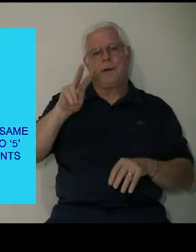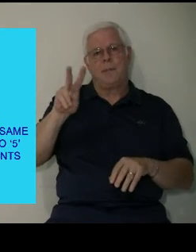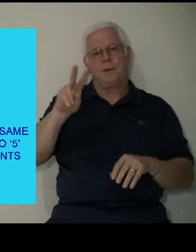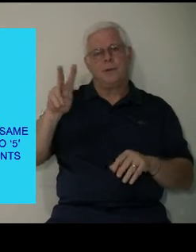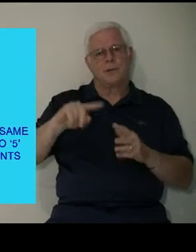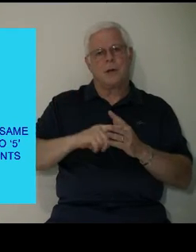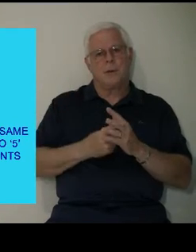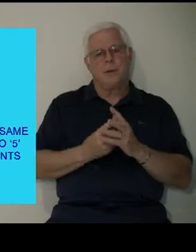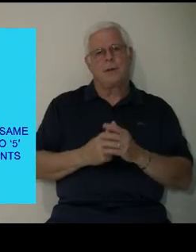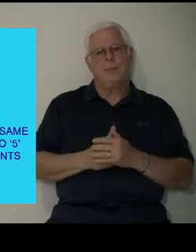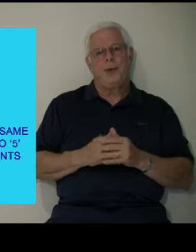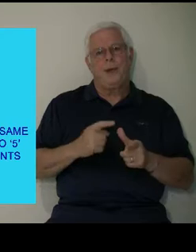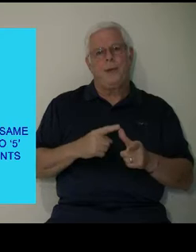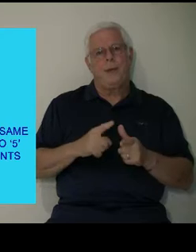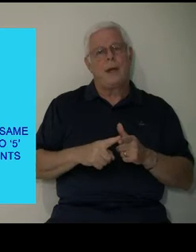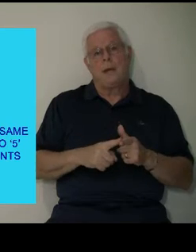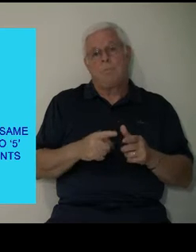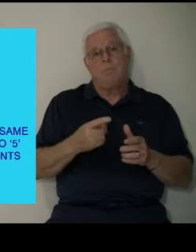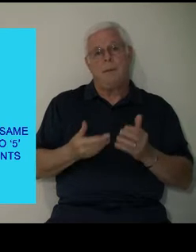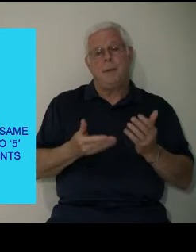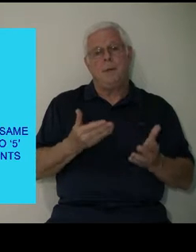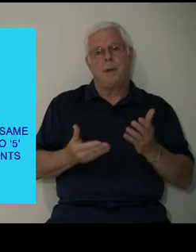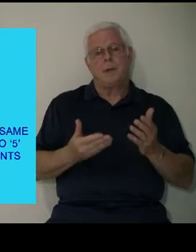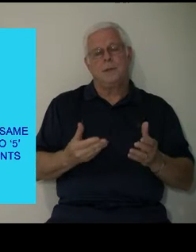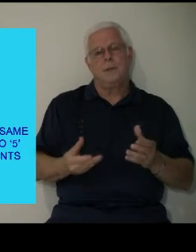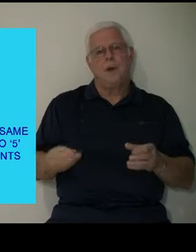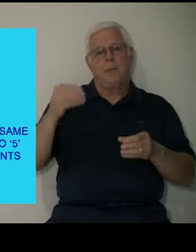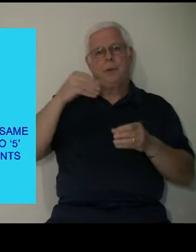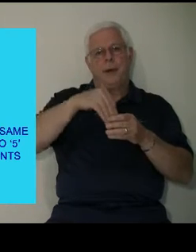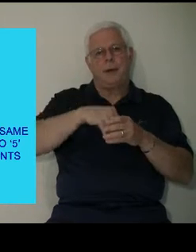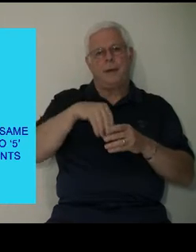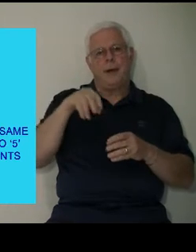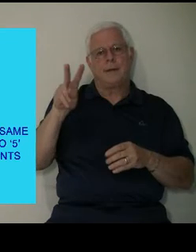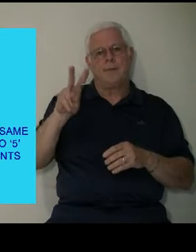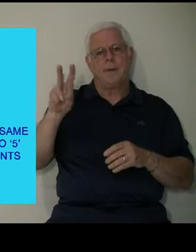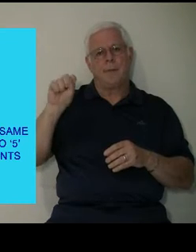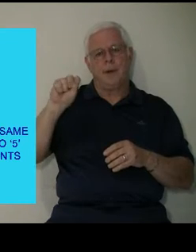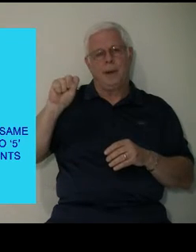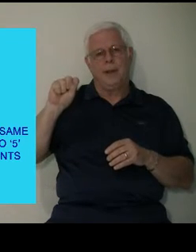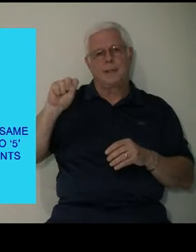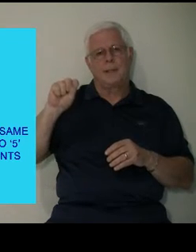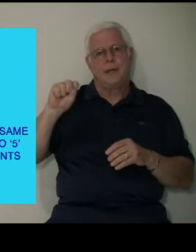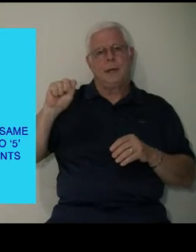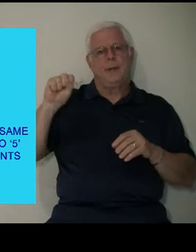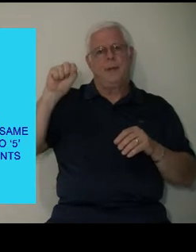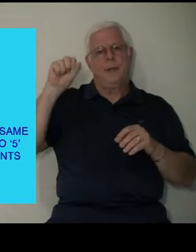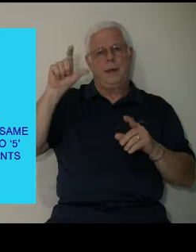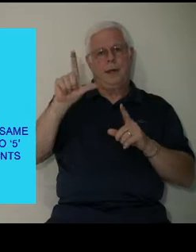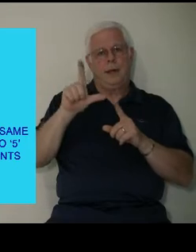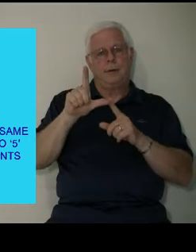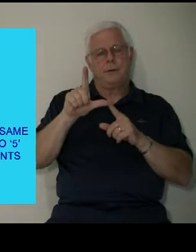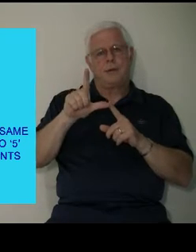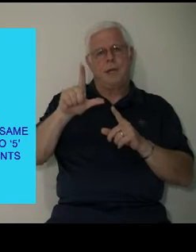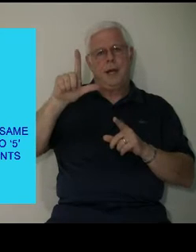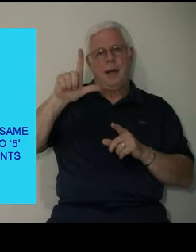variable to start with. And then maybe you want to put into that variable S the letters